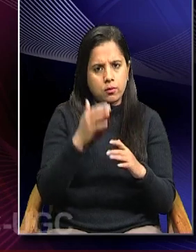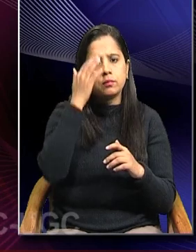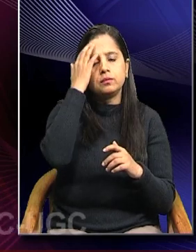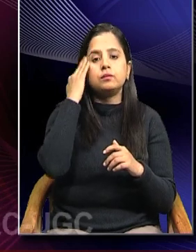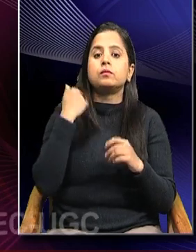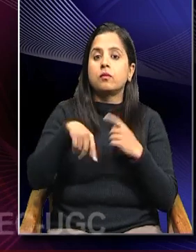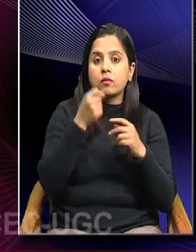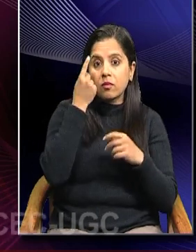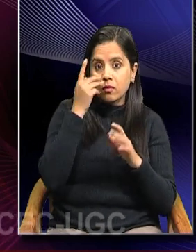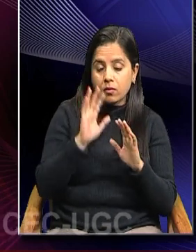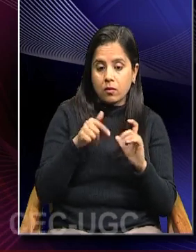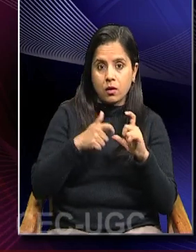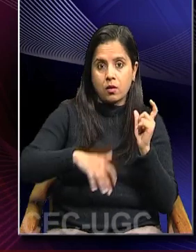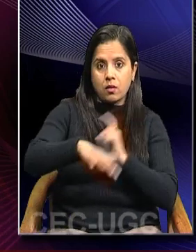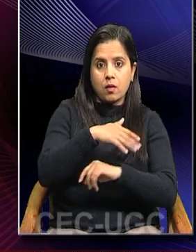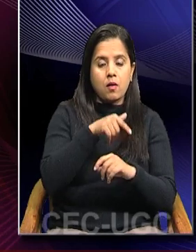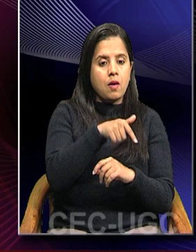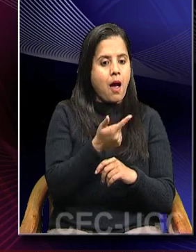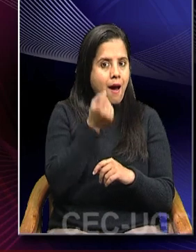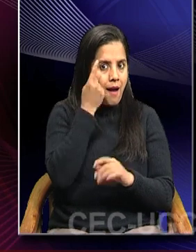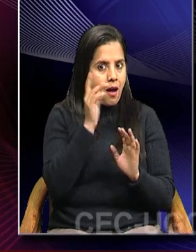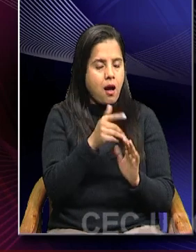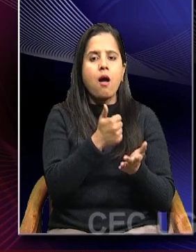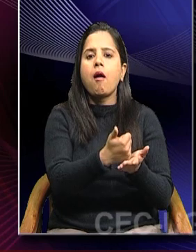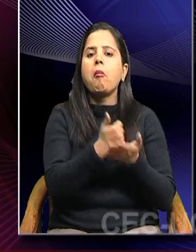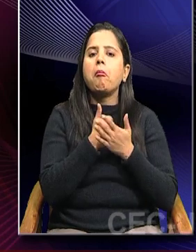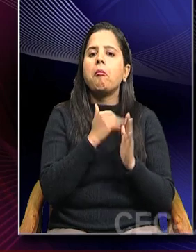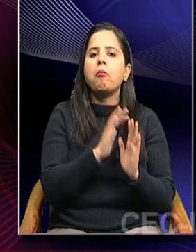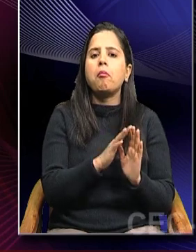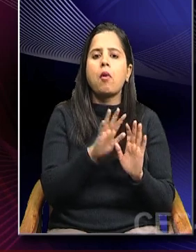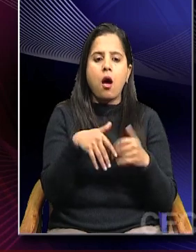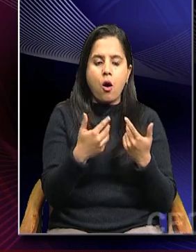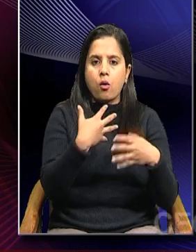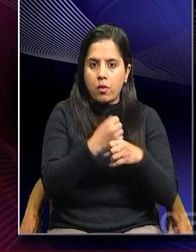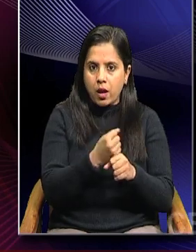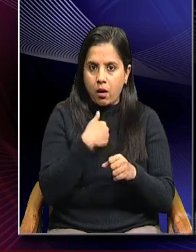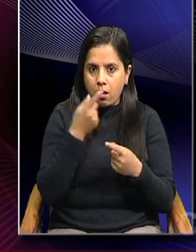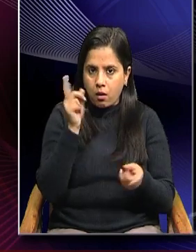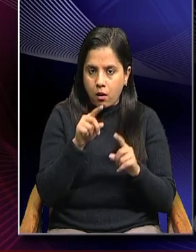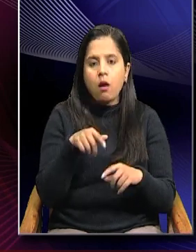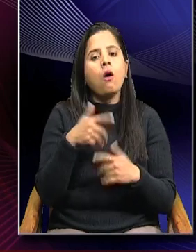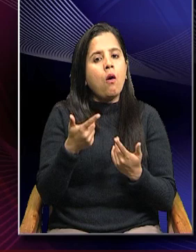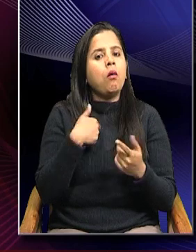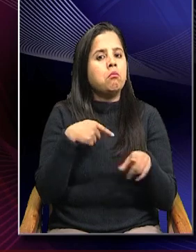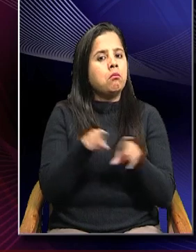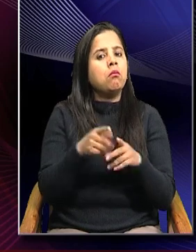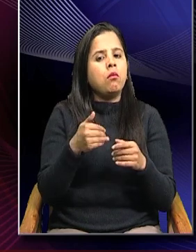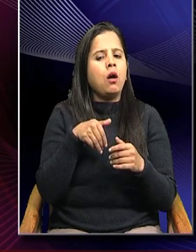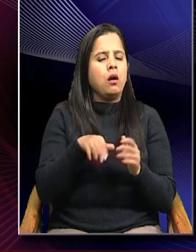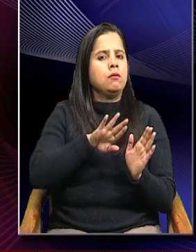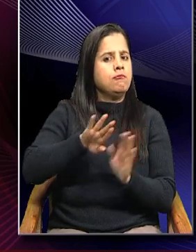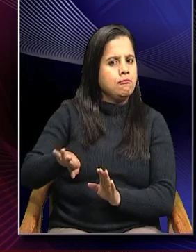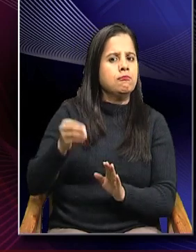understanding the environment will not only help us in understanding how to formulate our strategy, but we can also avoid